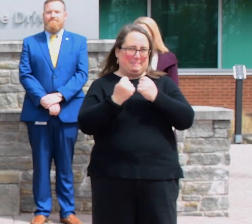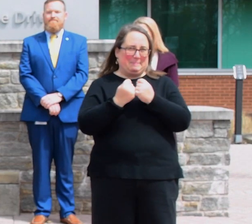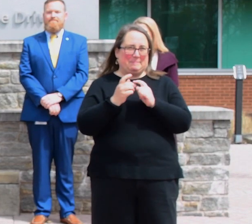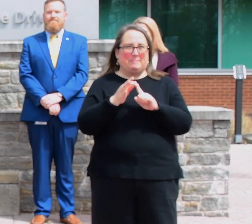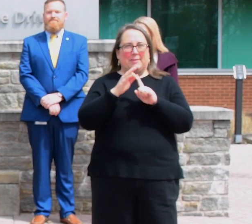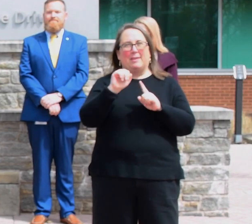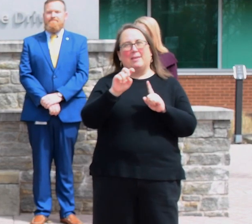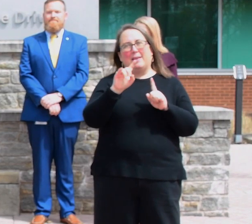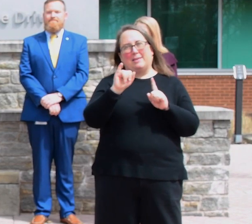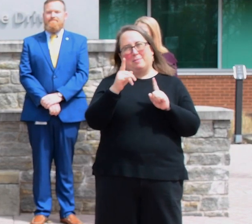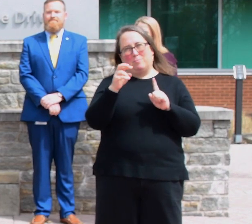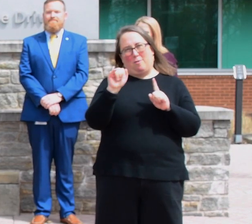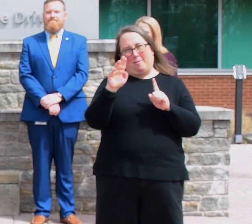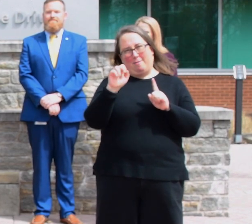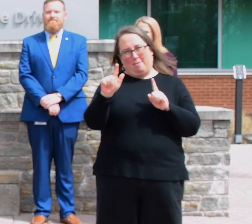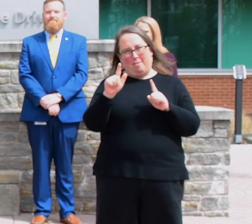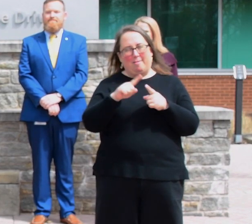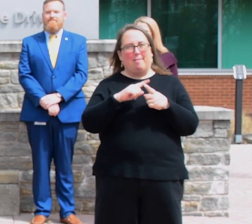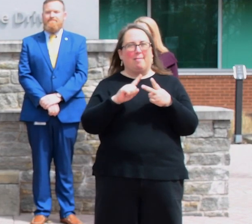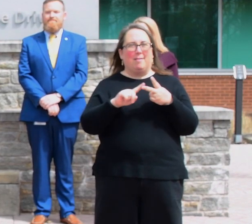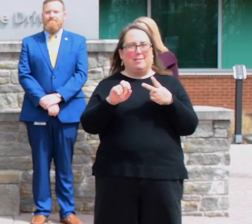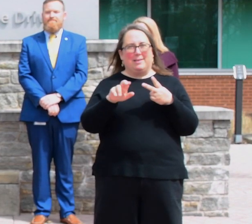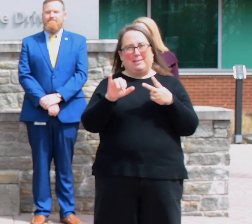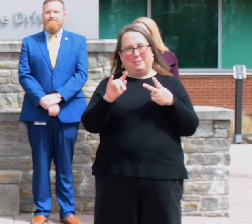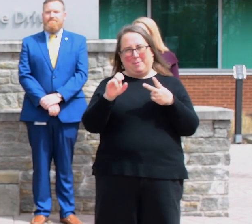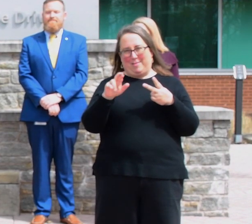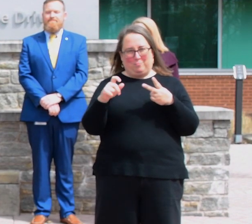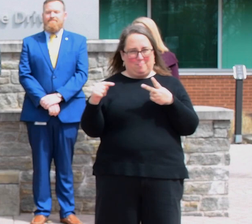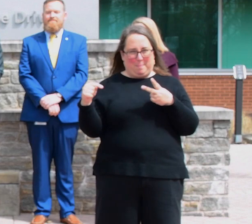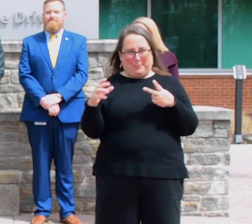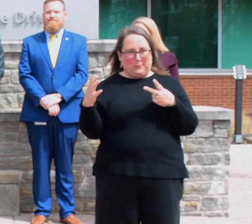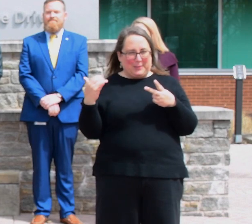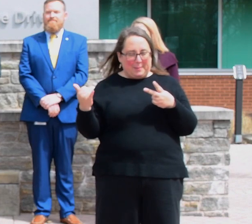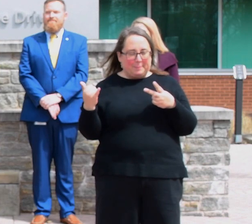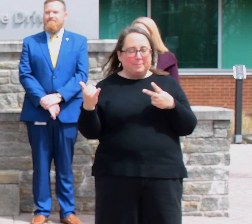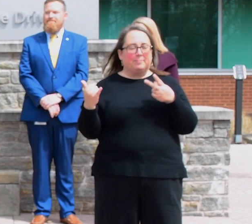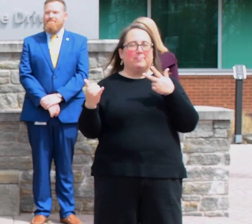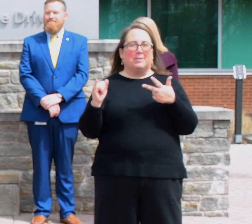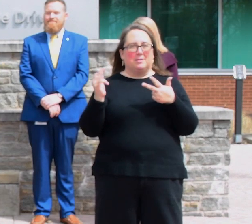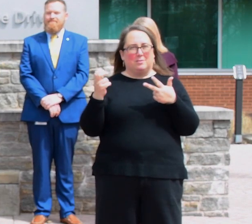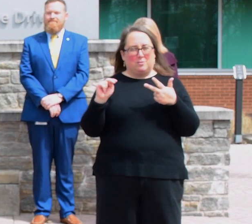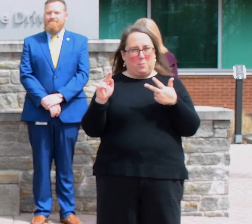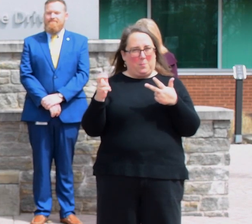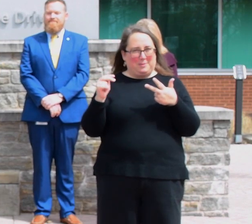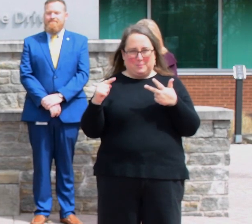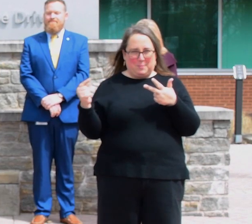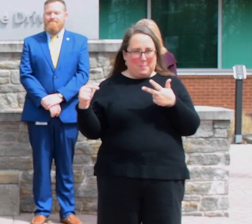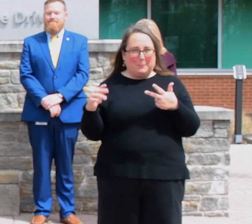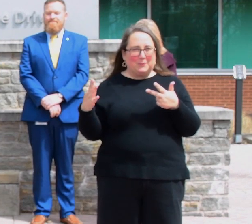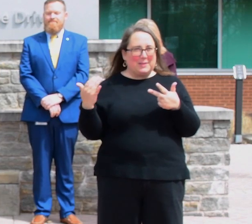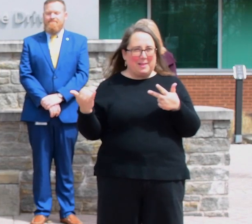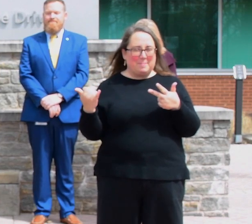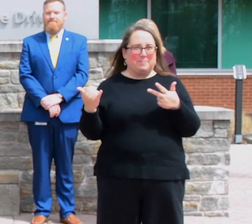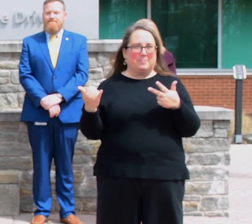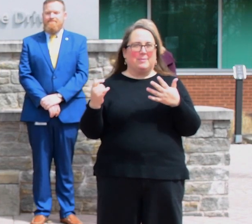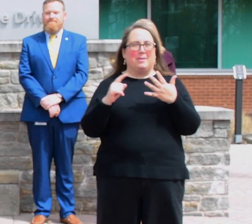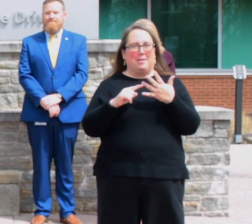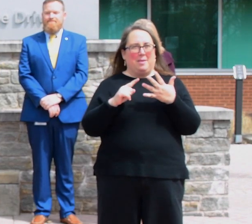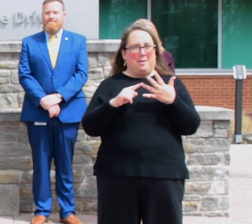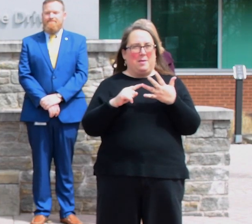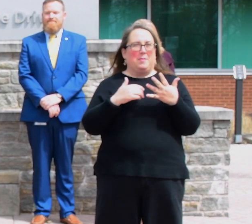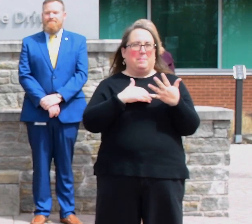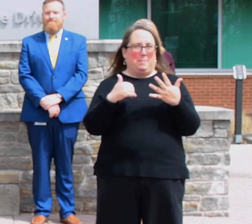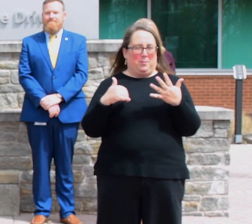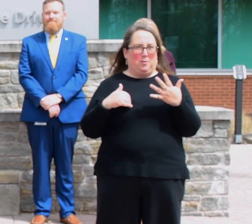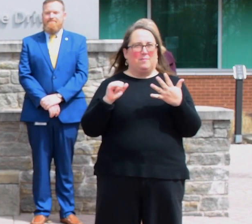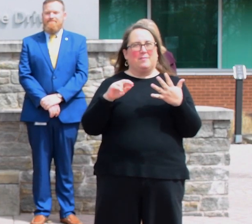Andy Prodigal, Nancy McAllister, who couldn't be here today, John Wilson, who couldn't be here today, and the members of